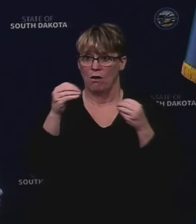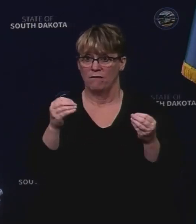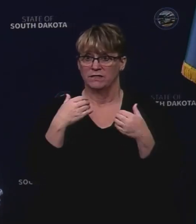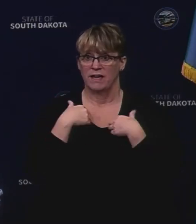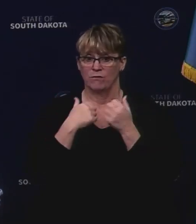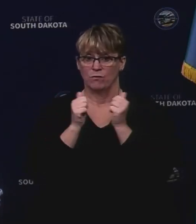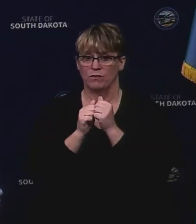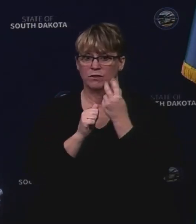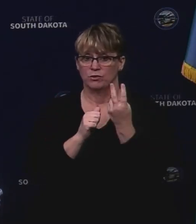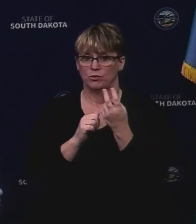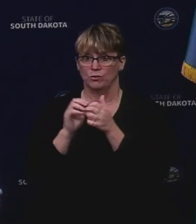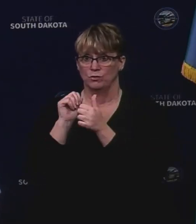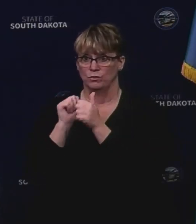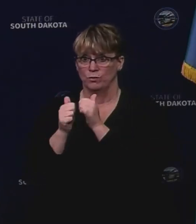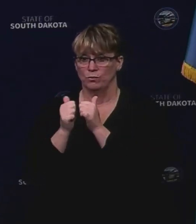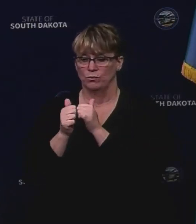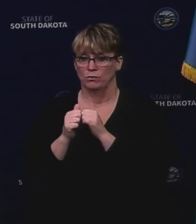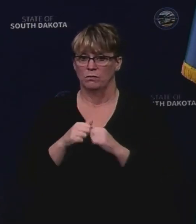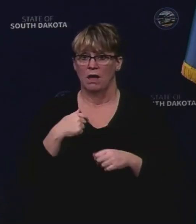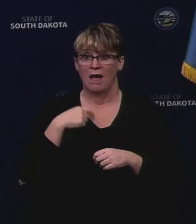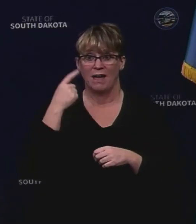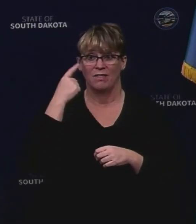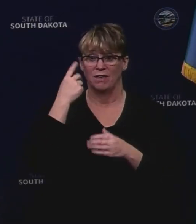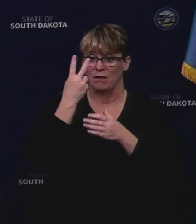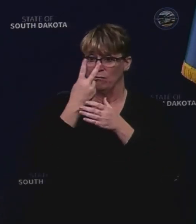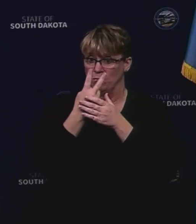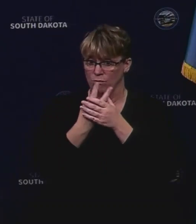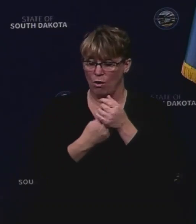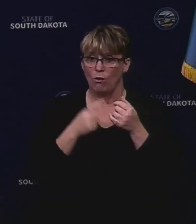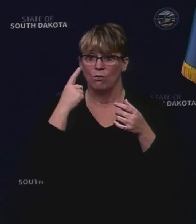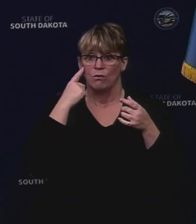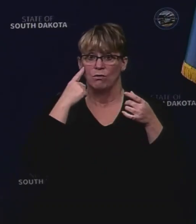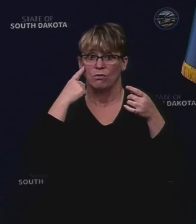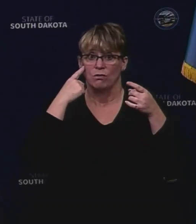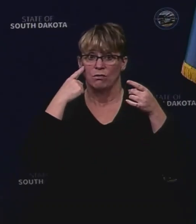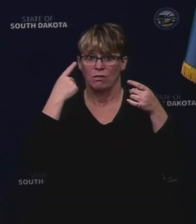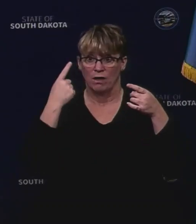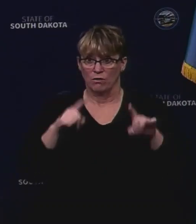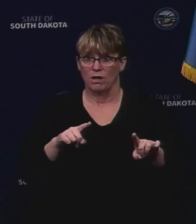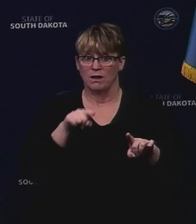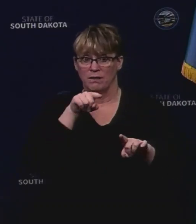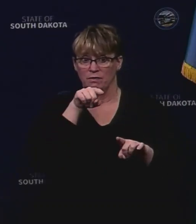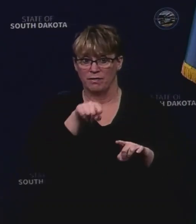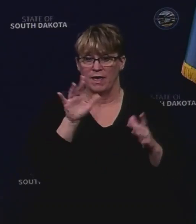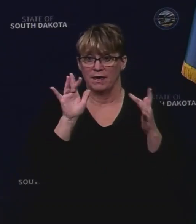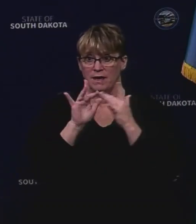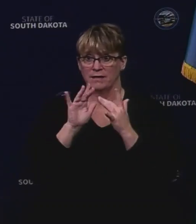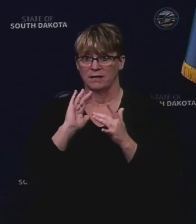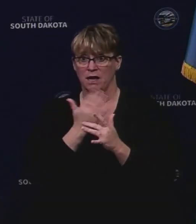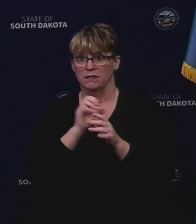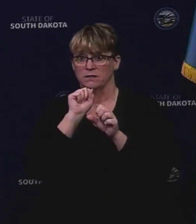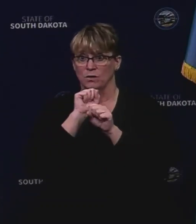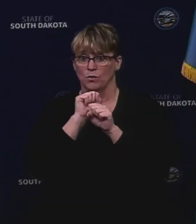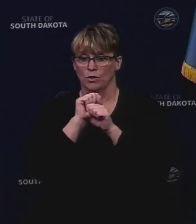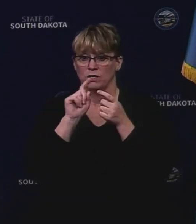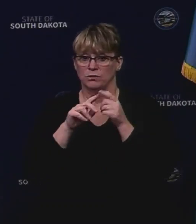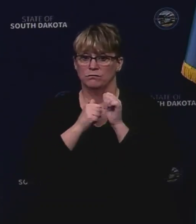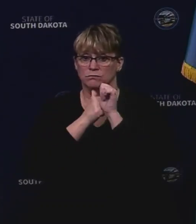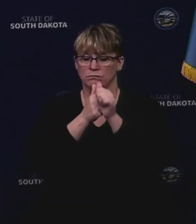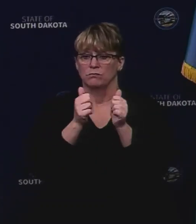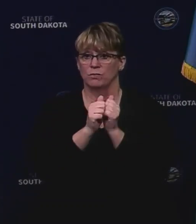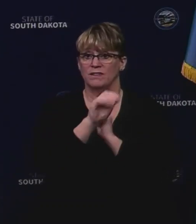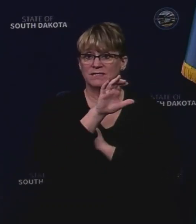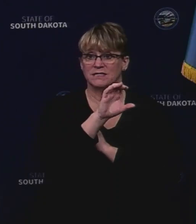two tracks? Well, I think both those tracks were very proactive in reaching out to us and working to comply with